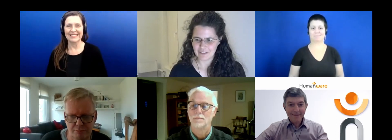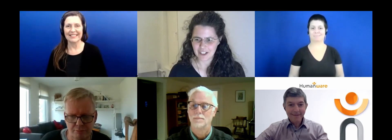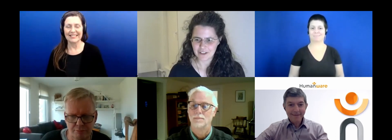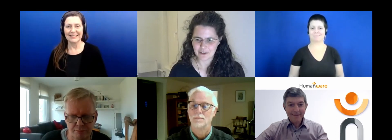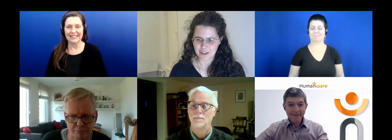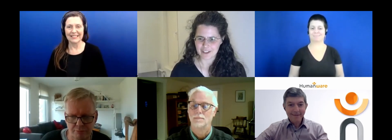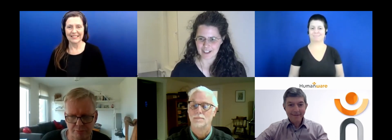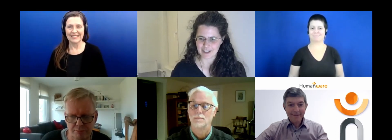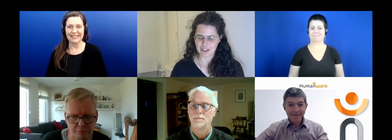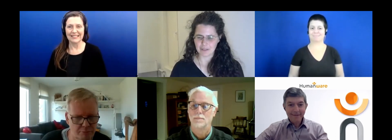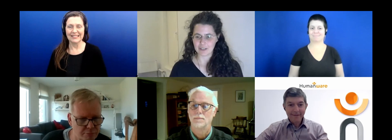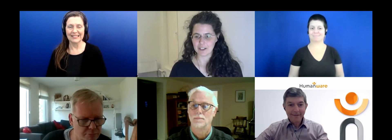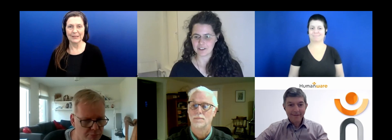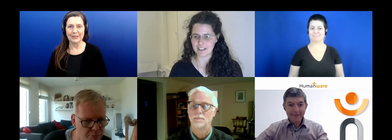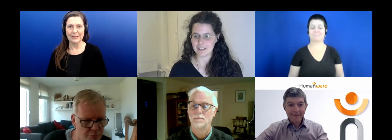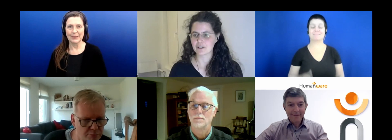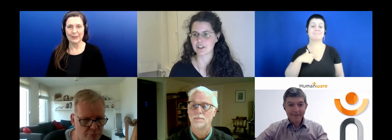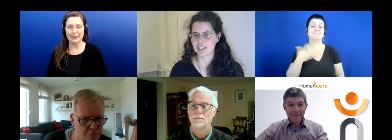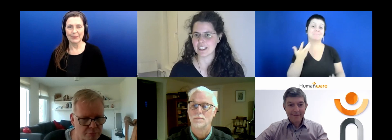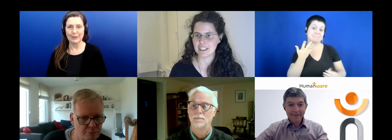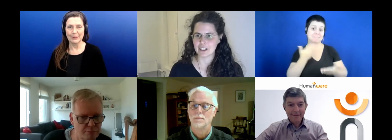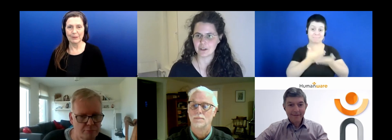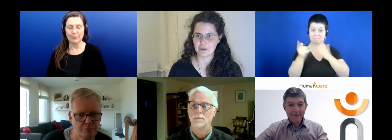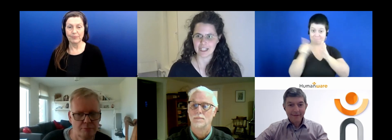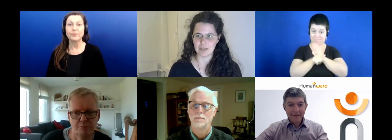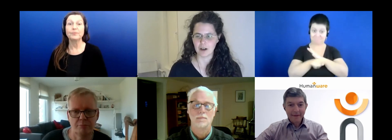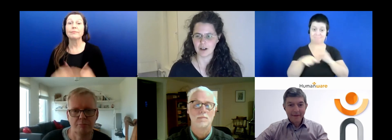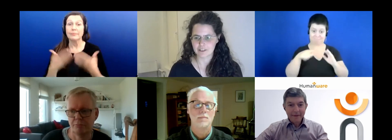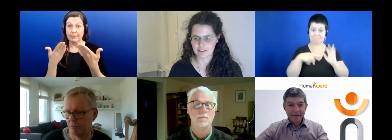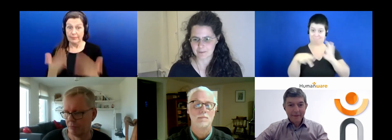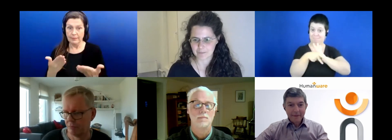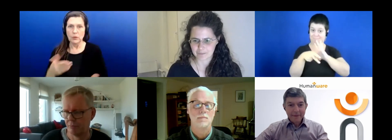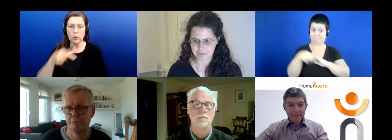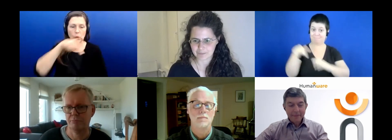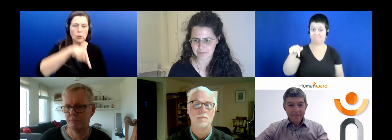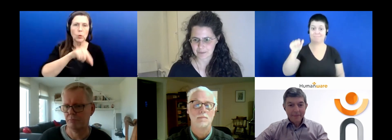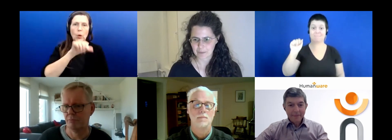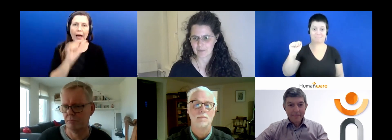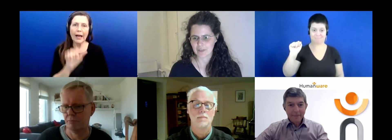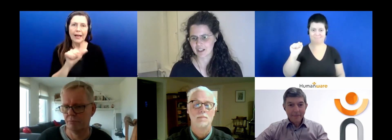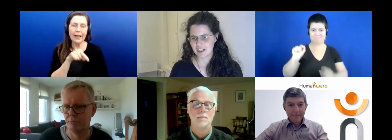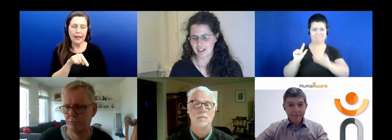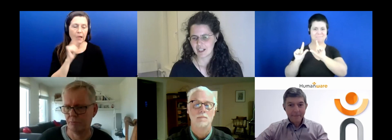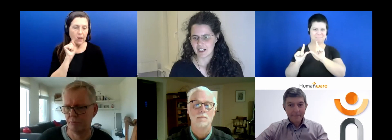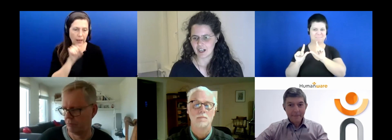I want to start actually with a question that is currently in the Q&A box.